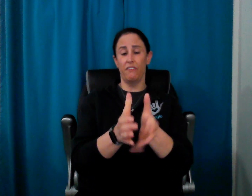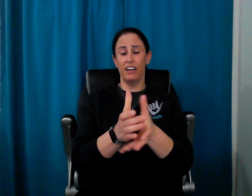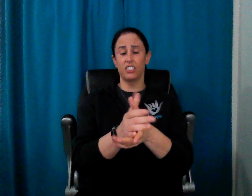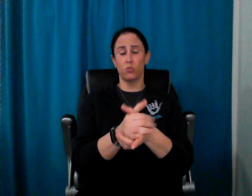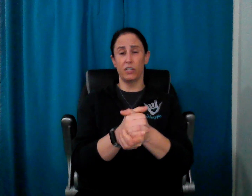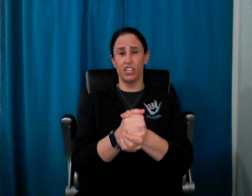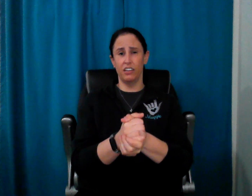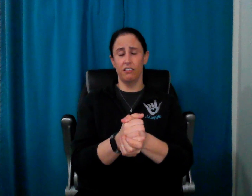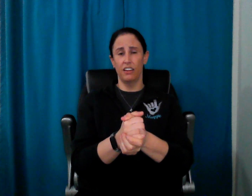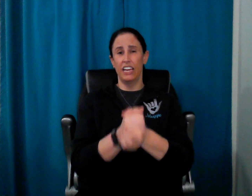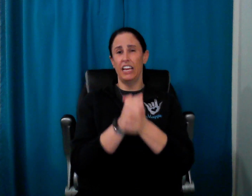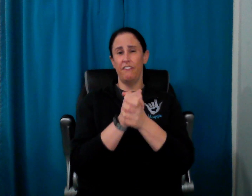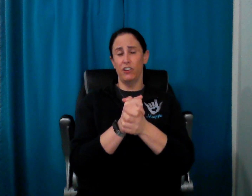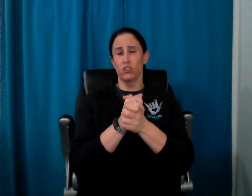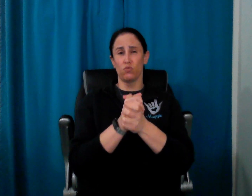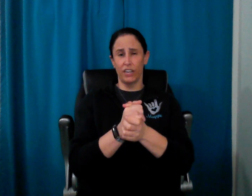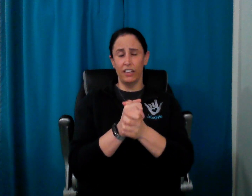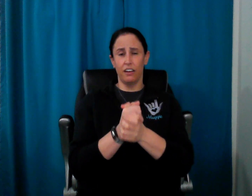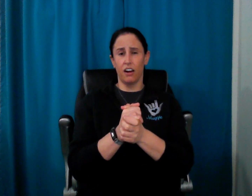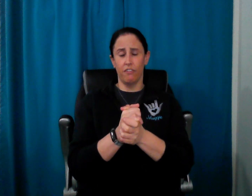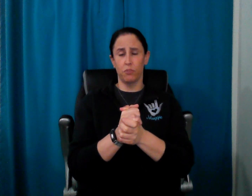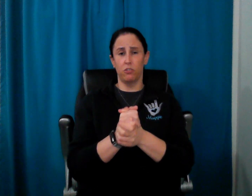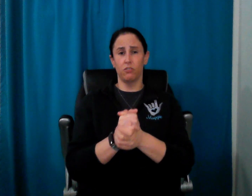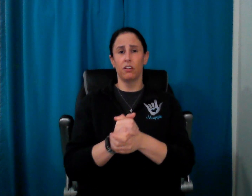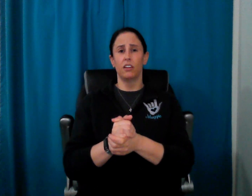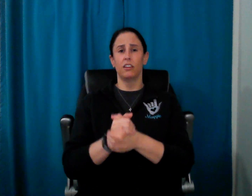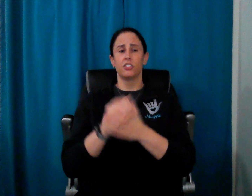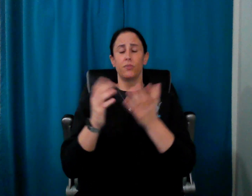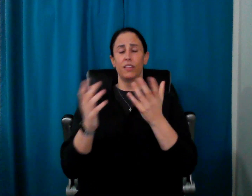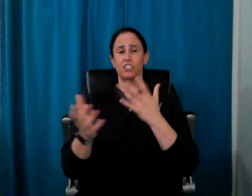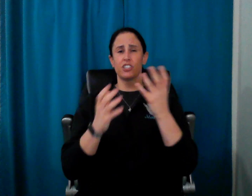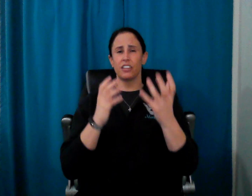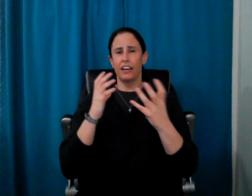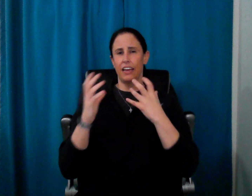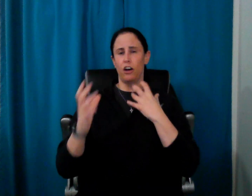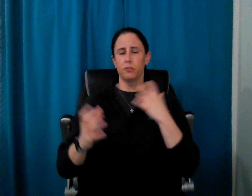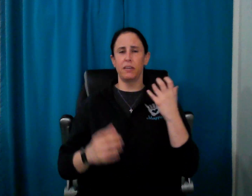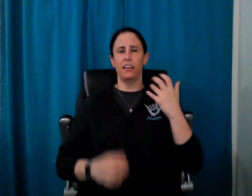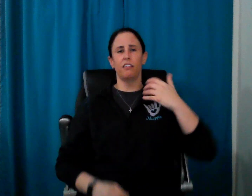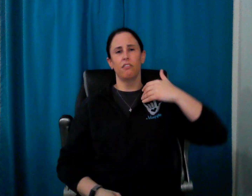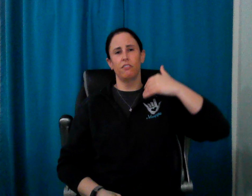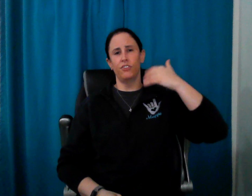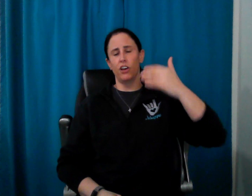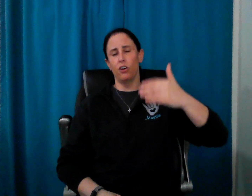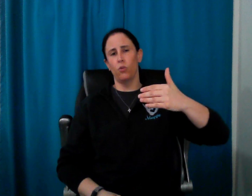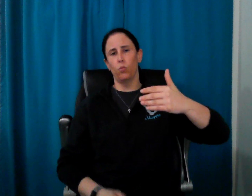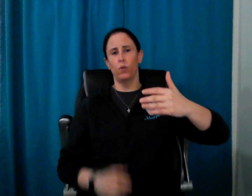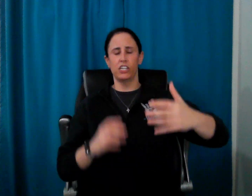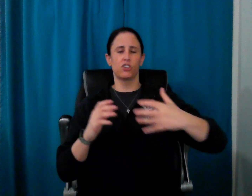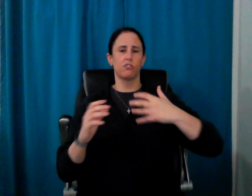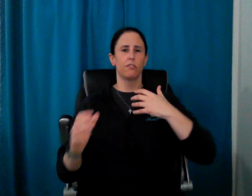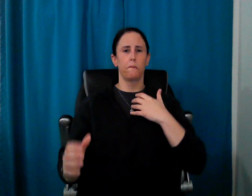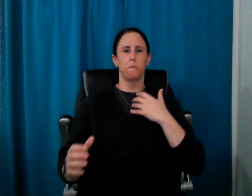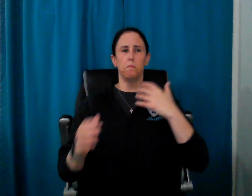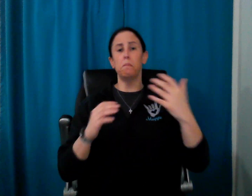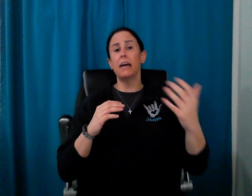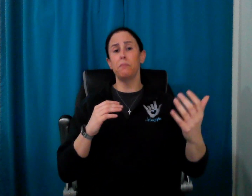I switch it, it feels really uncomfortable. So this just kind of helped me know which might